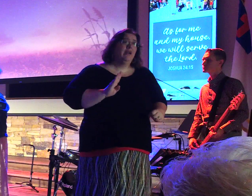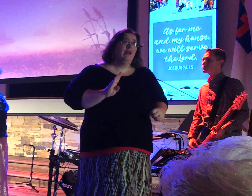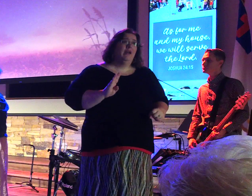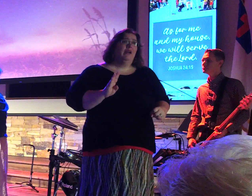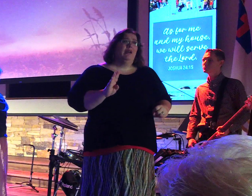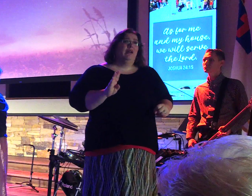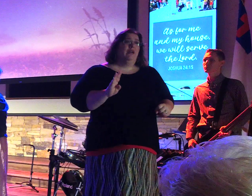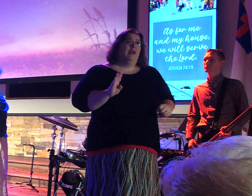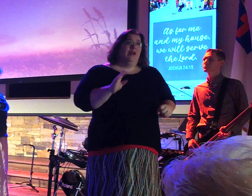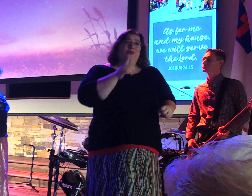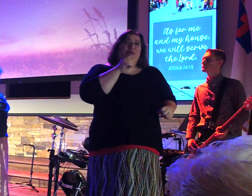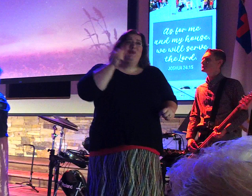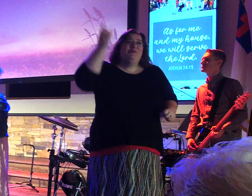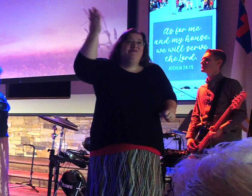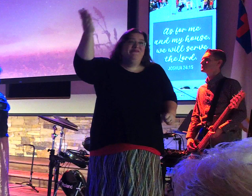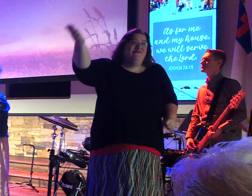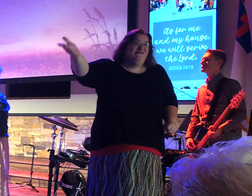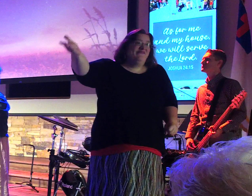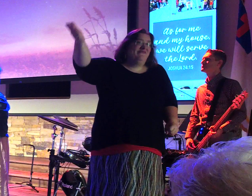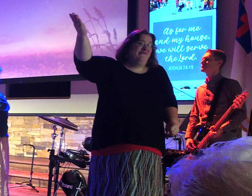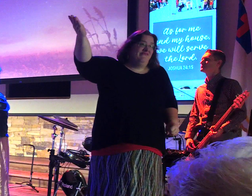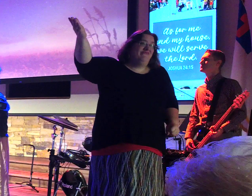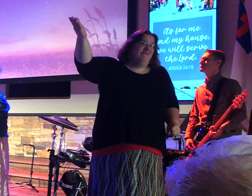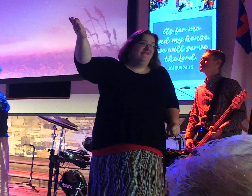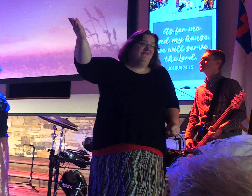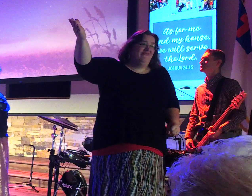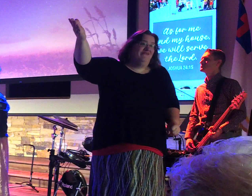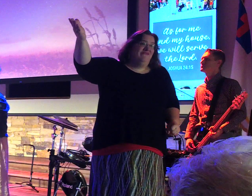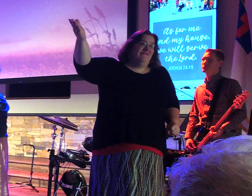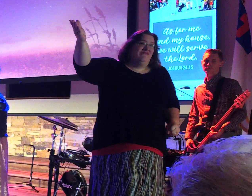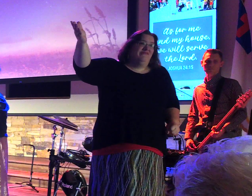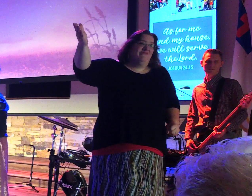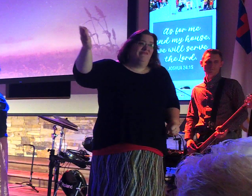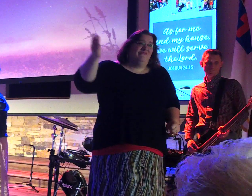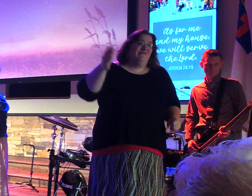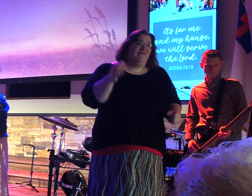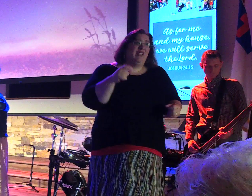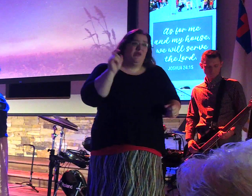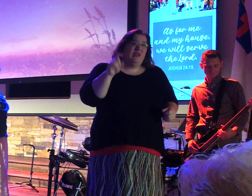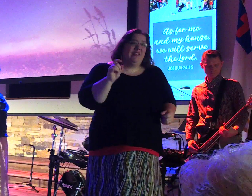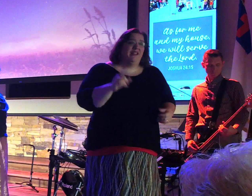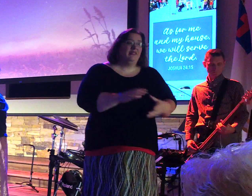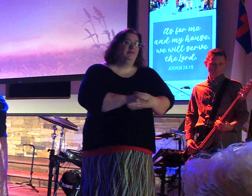because of who He is. That's what really matters.